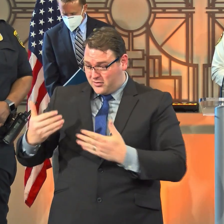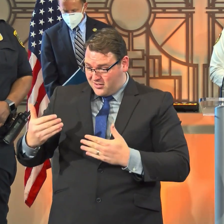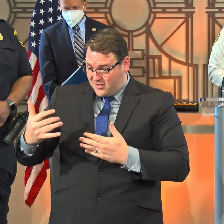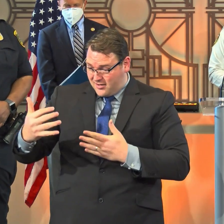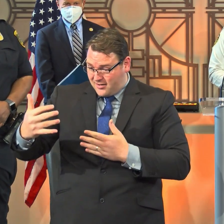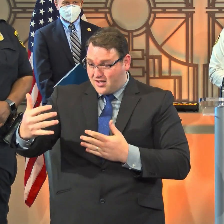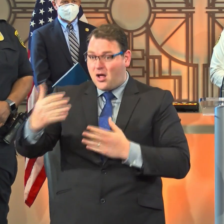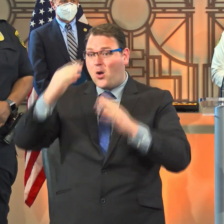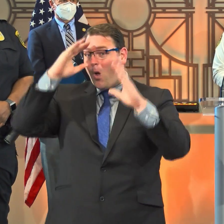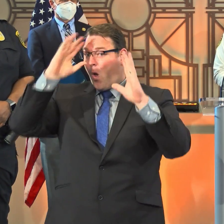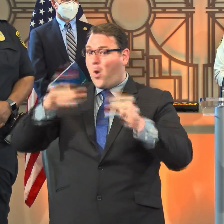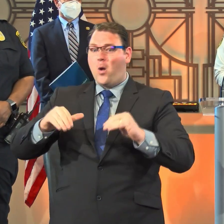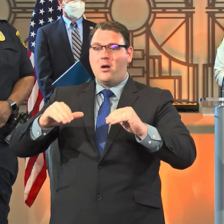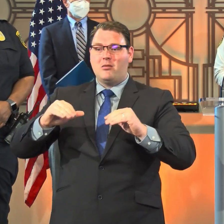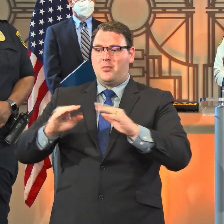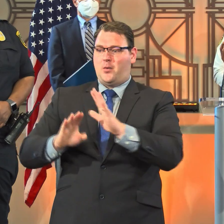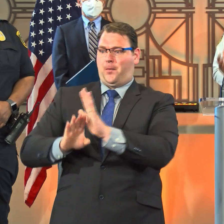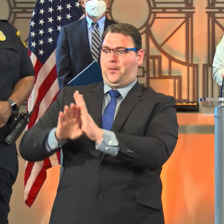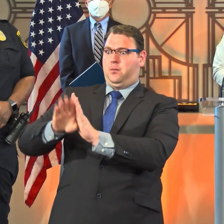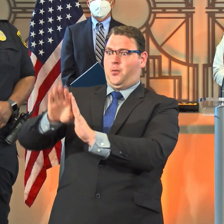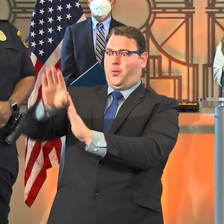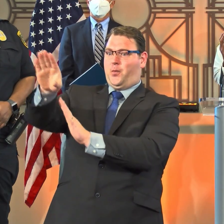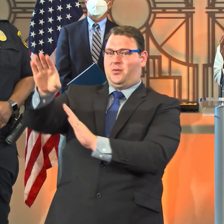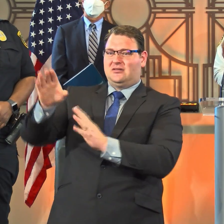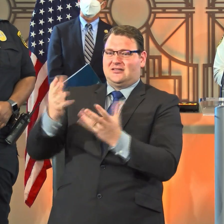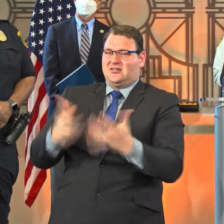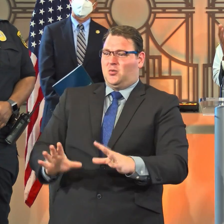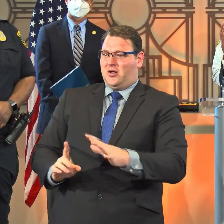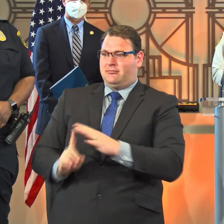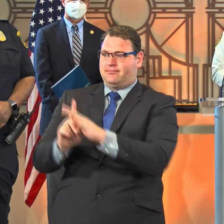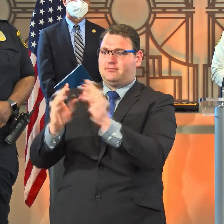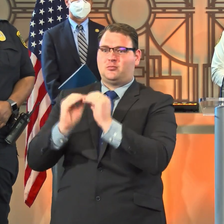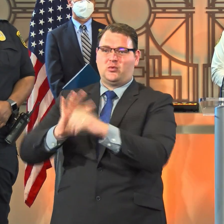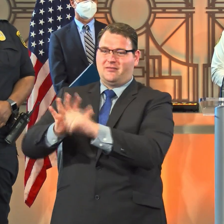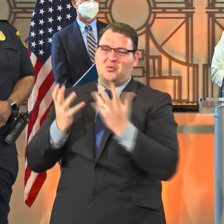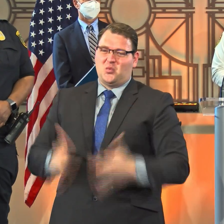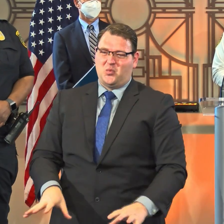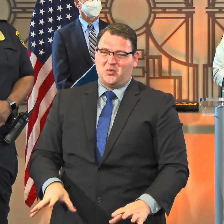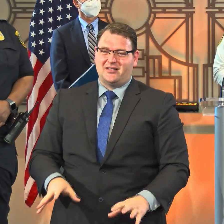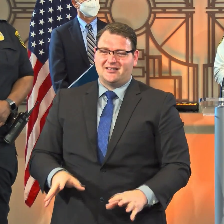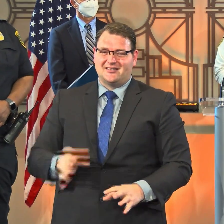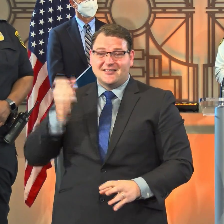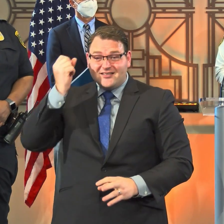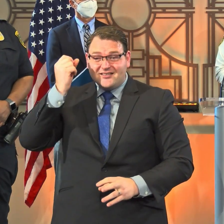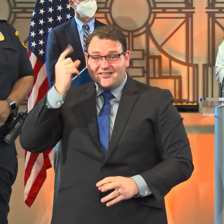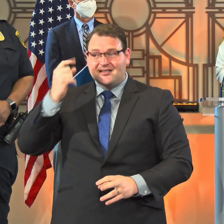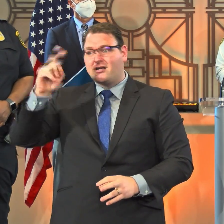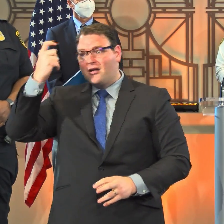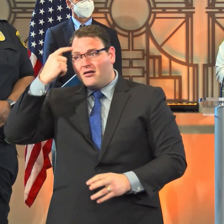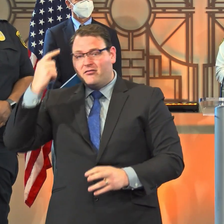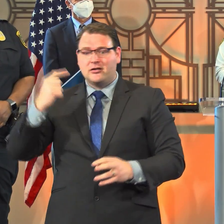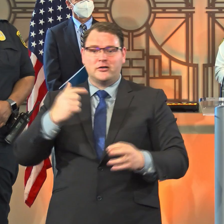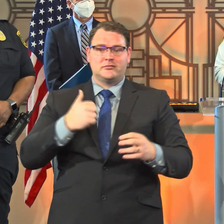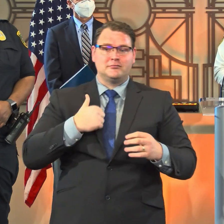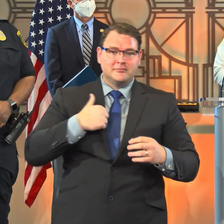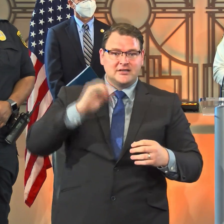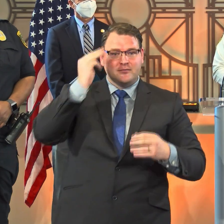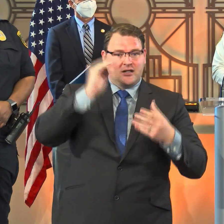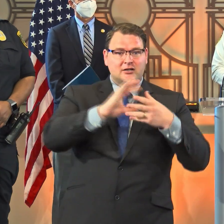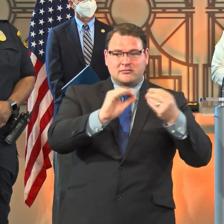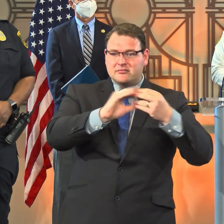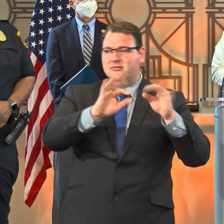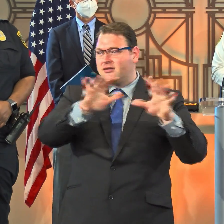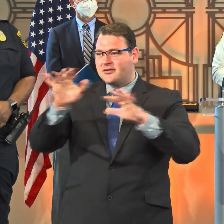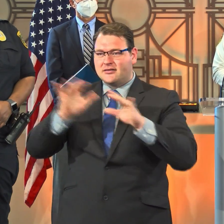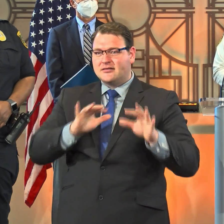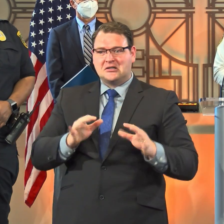because anyone, whether it's me or was the governor, was anyone else, say things are open, I think people are going to exercise their common